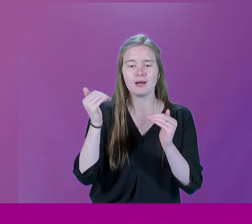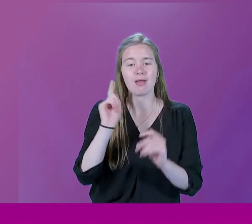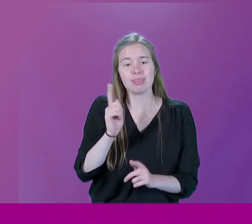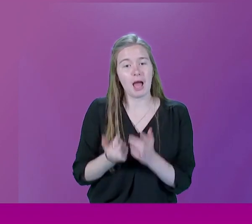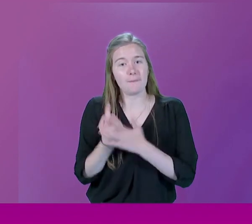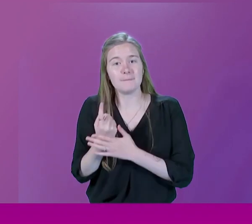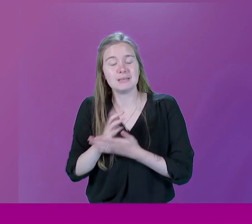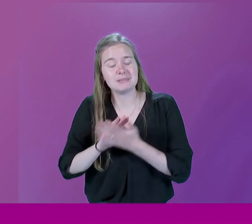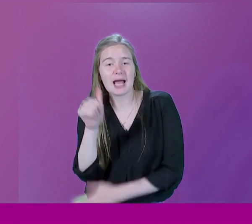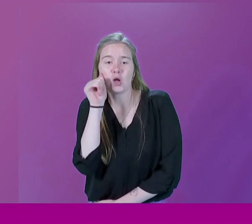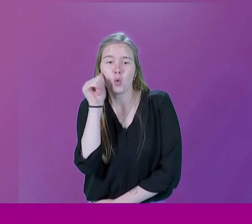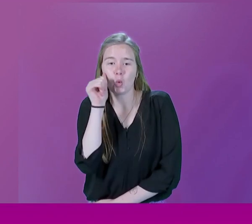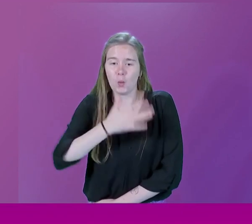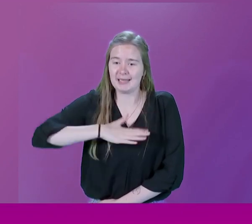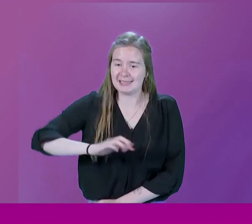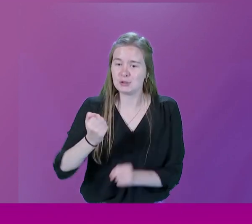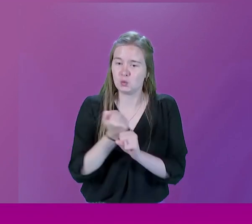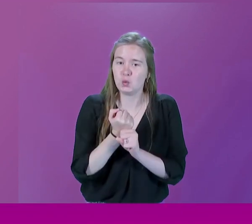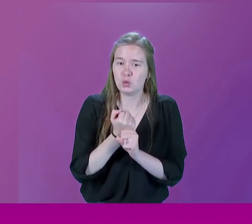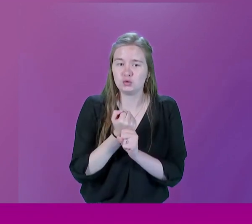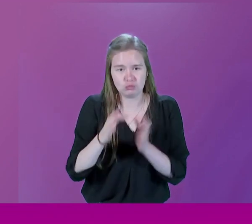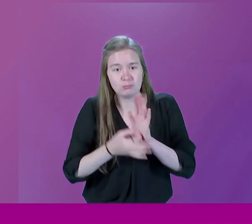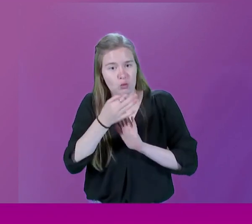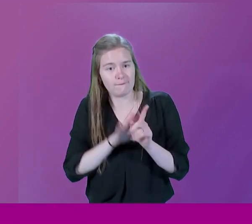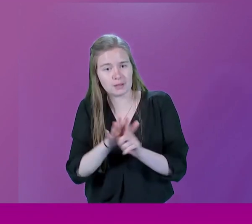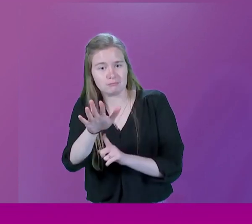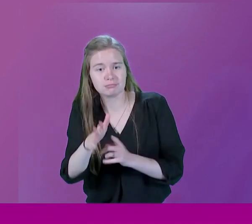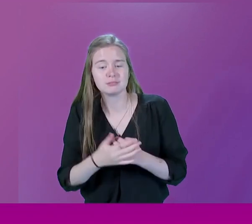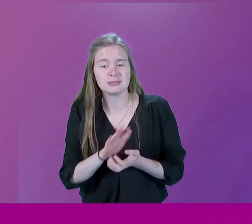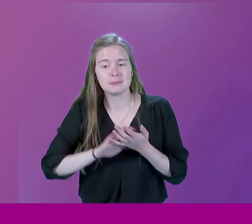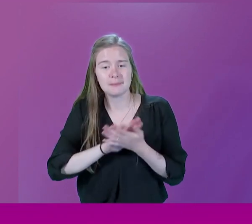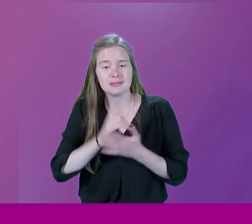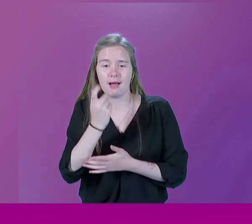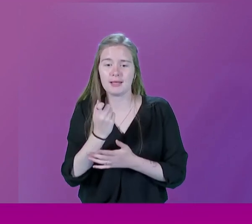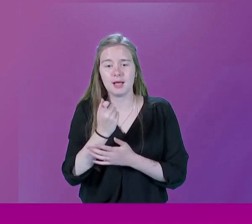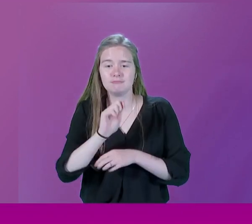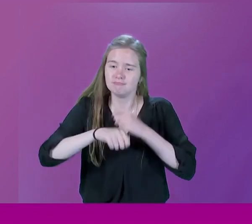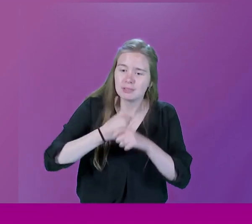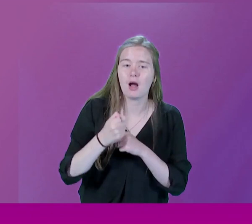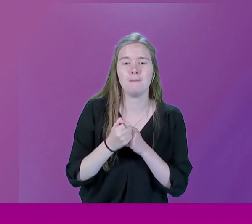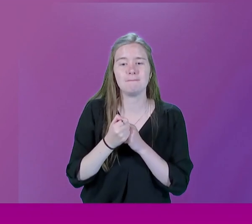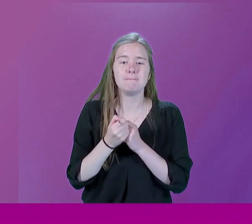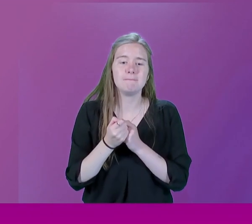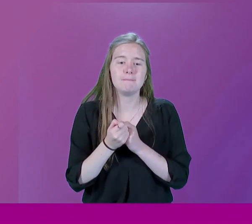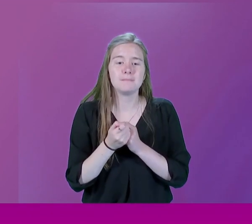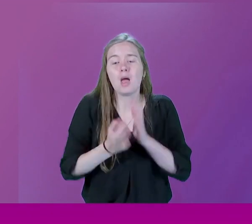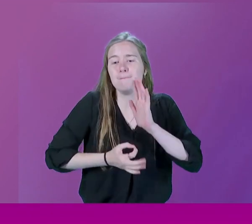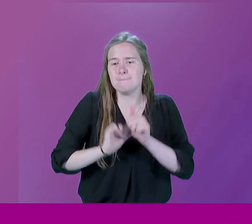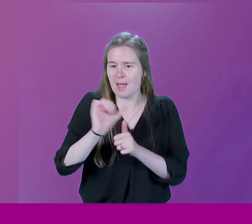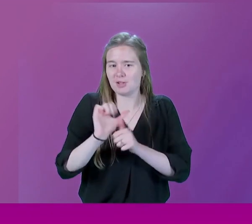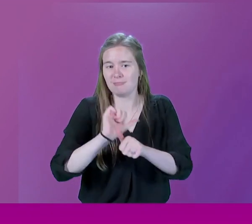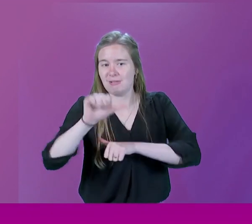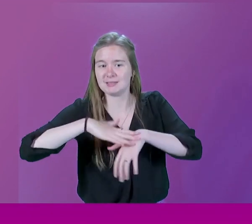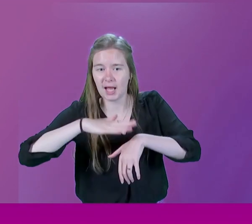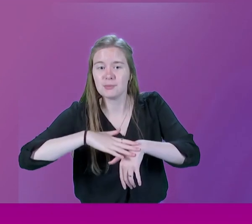that was the case, I would know exactly what I would have to do in order to try to be a bit better the